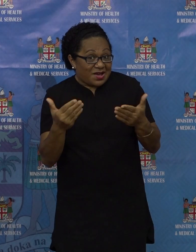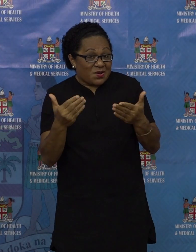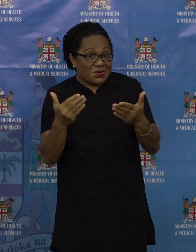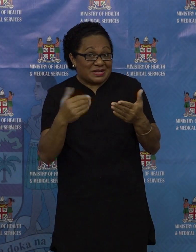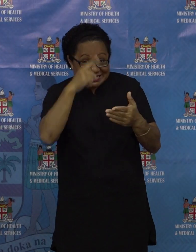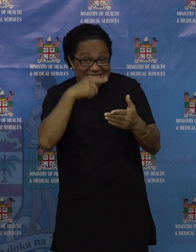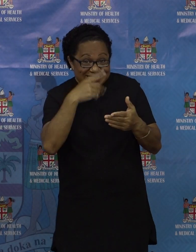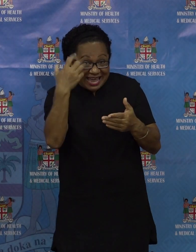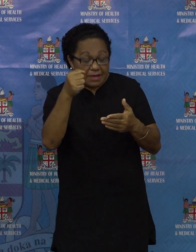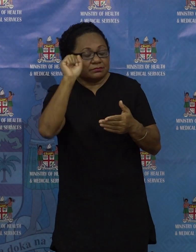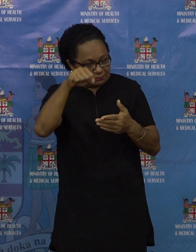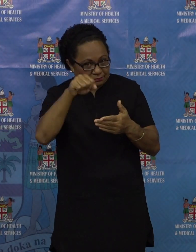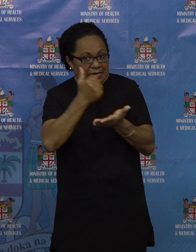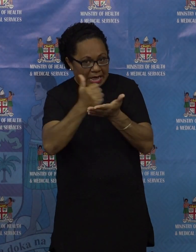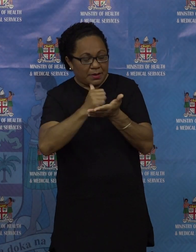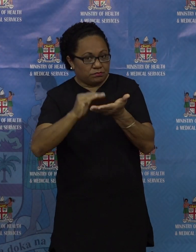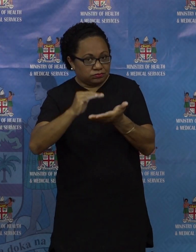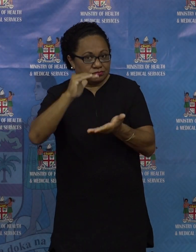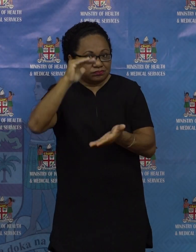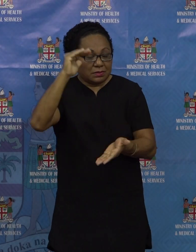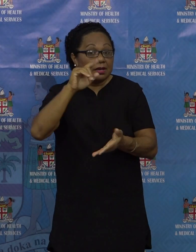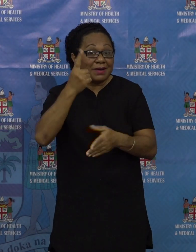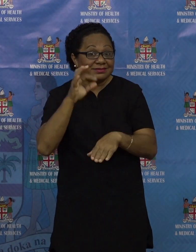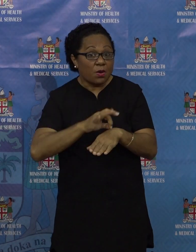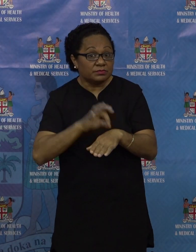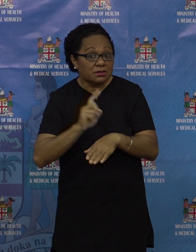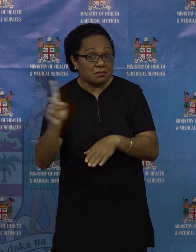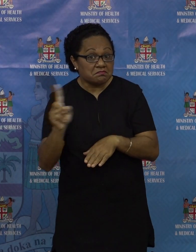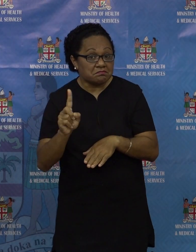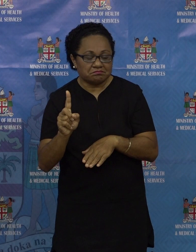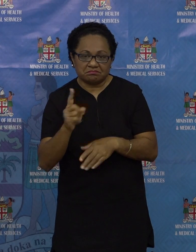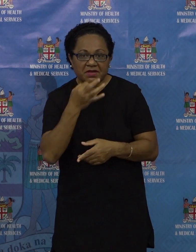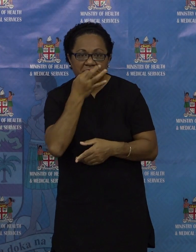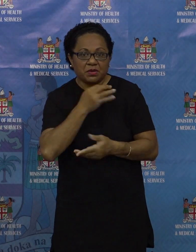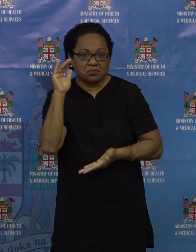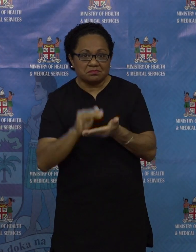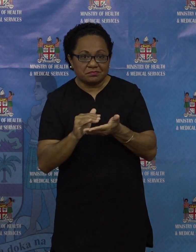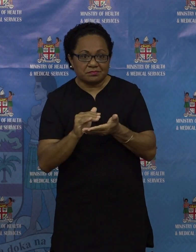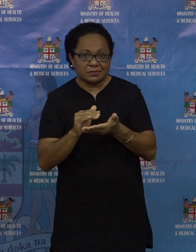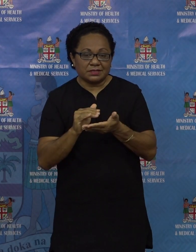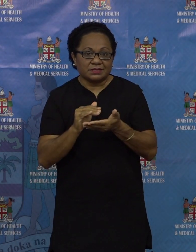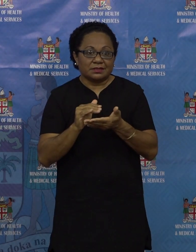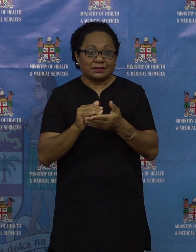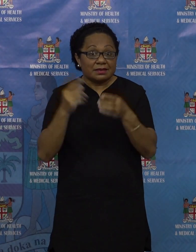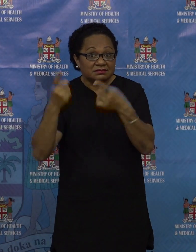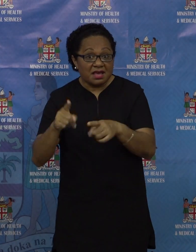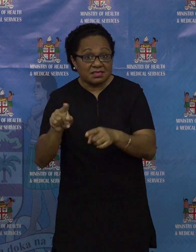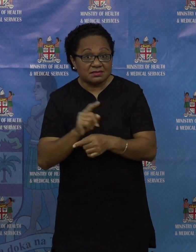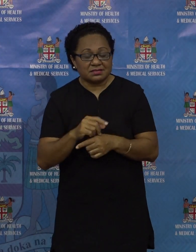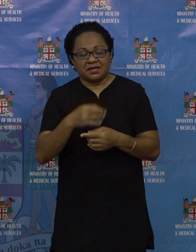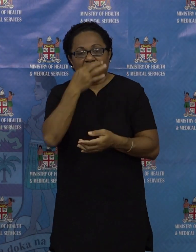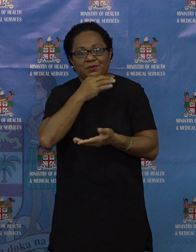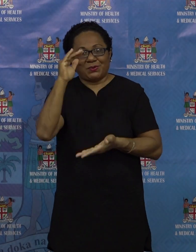Delta variant. However, their daily hospitalizations and deaths have been less than previous COVID-19